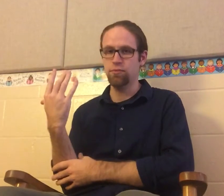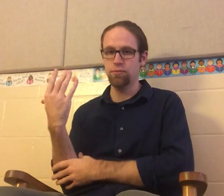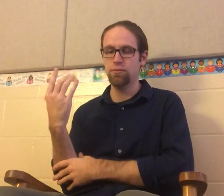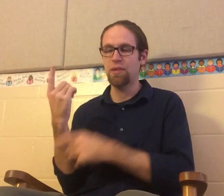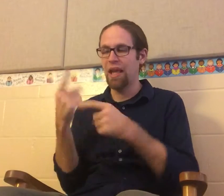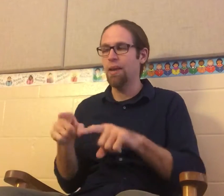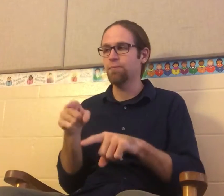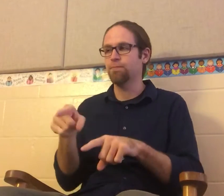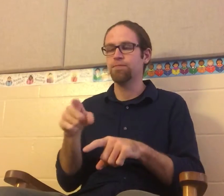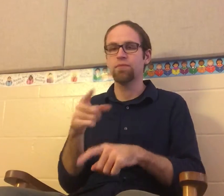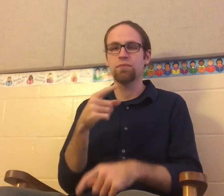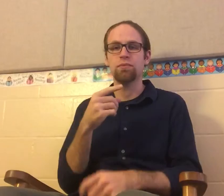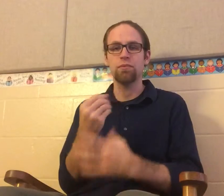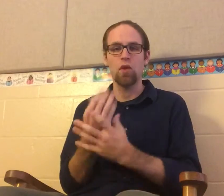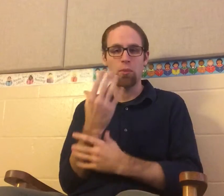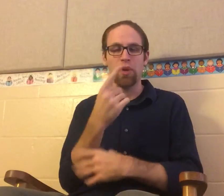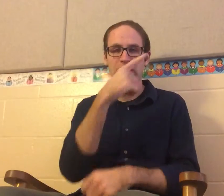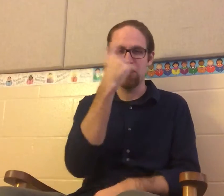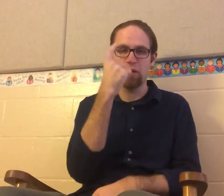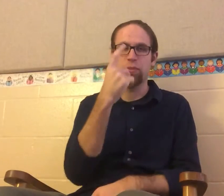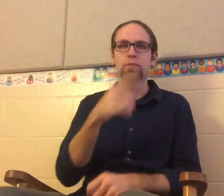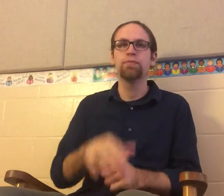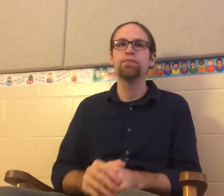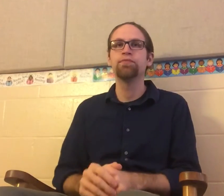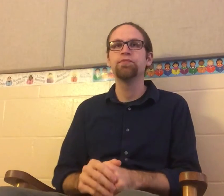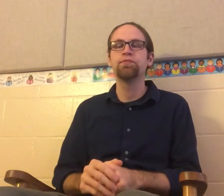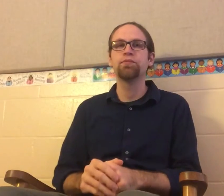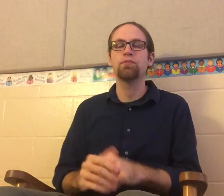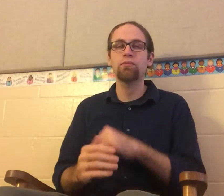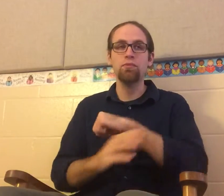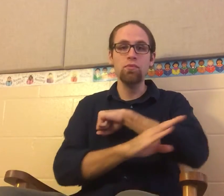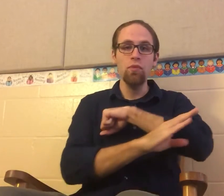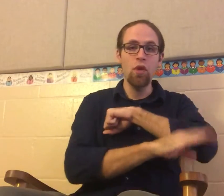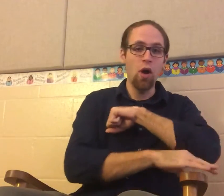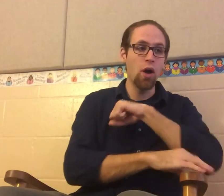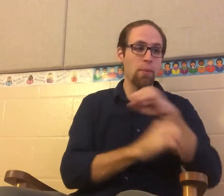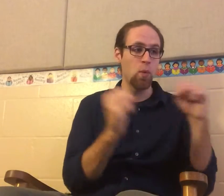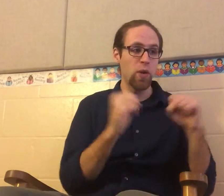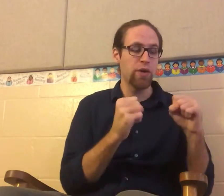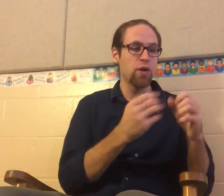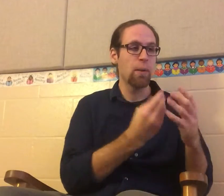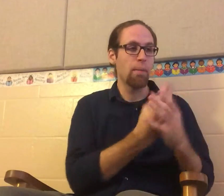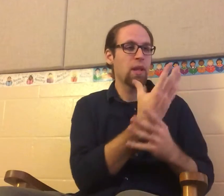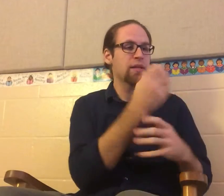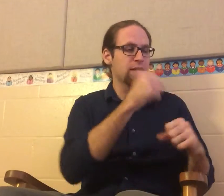With decreased sunlight during autumn and winter, some plants are ready to be harvested.